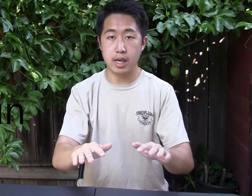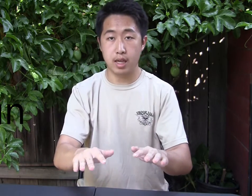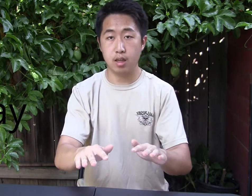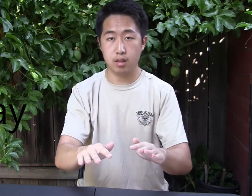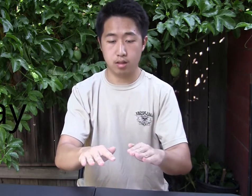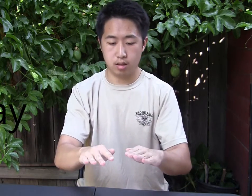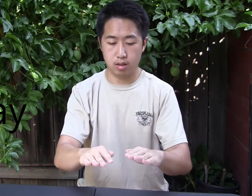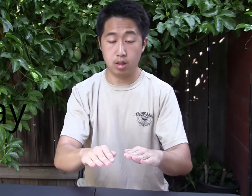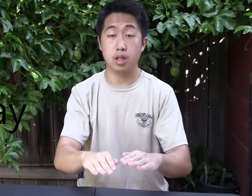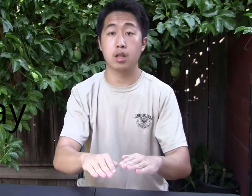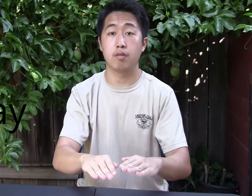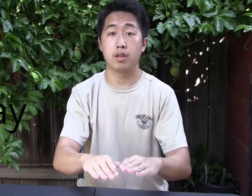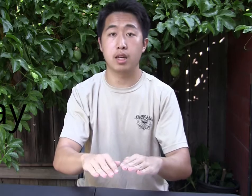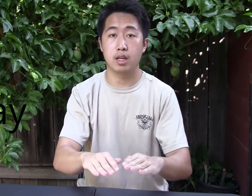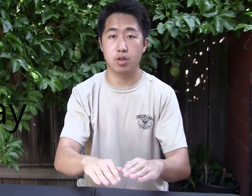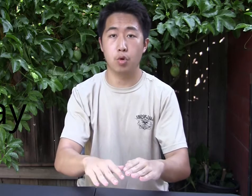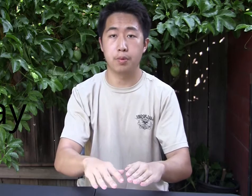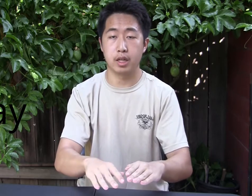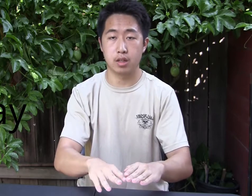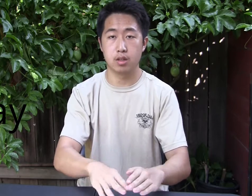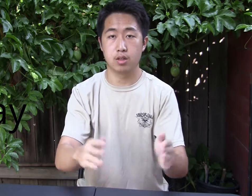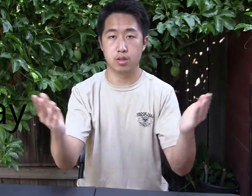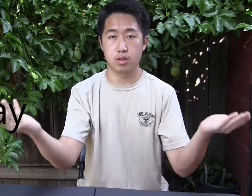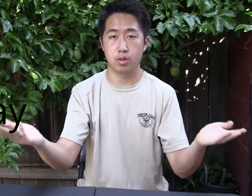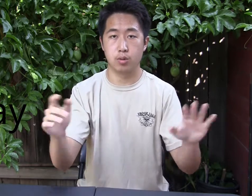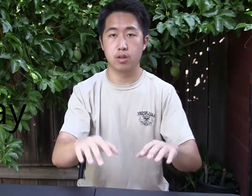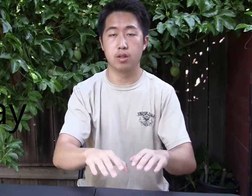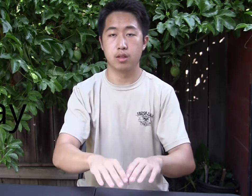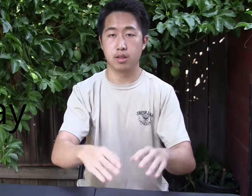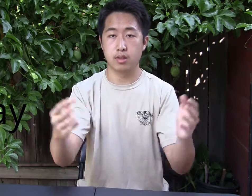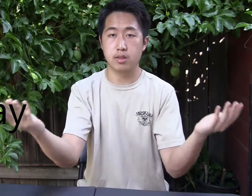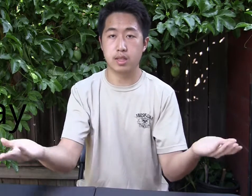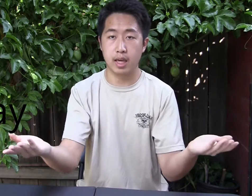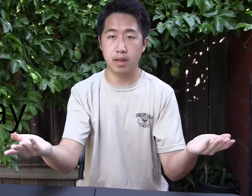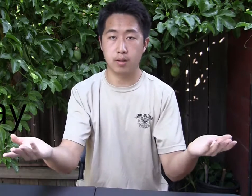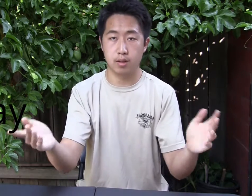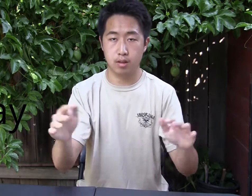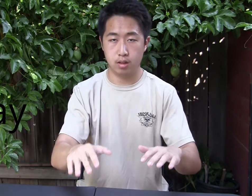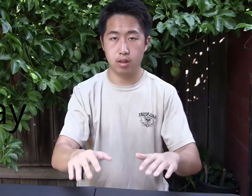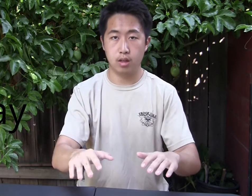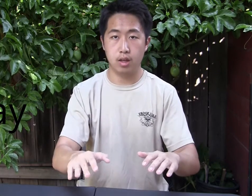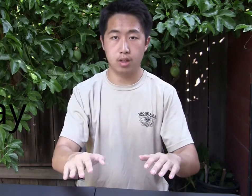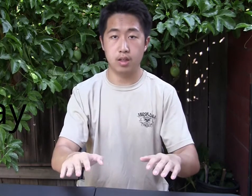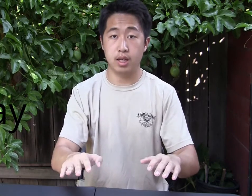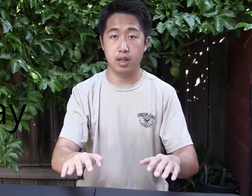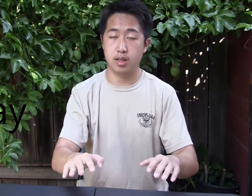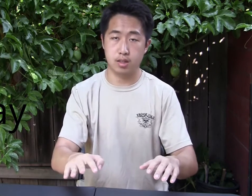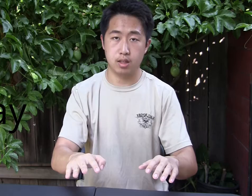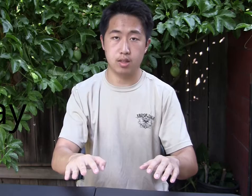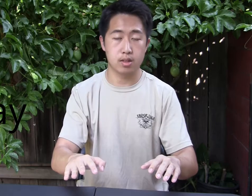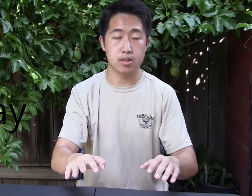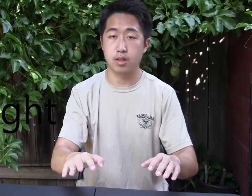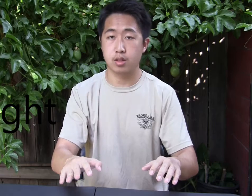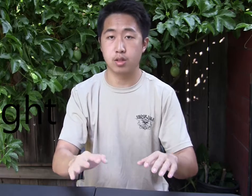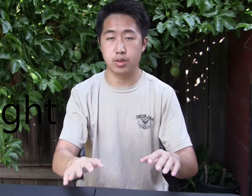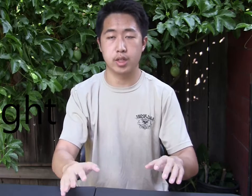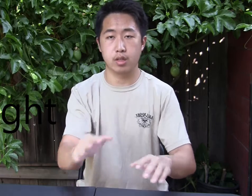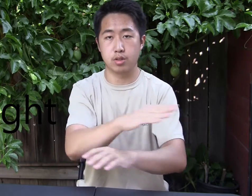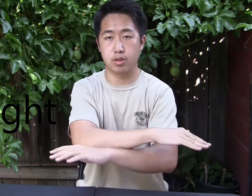Day. Think of the day as opening. So this is day. And the night as the sun is closing. So this